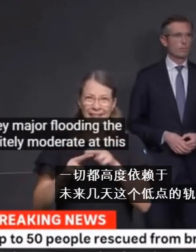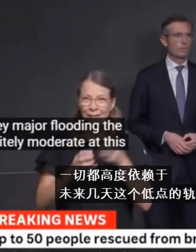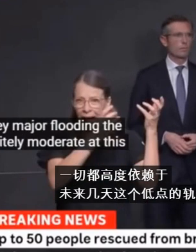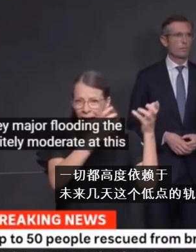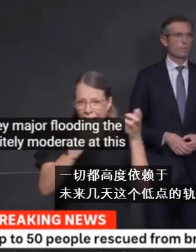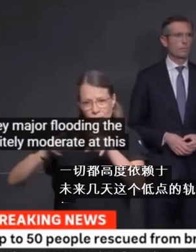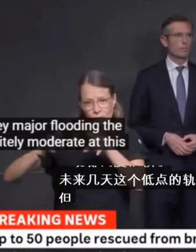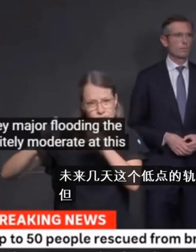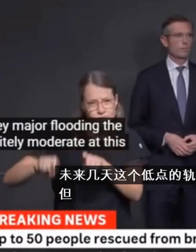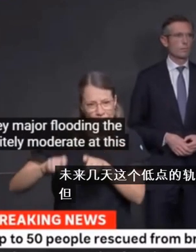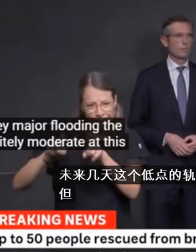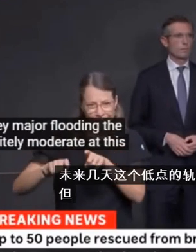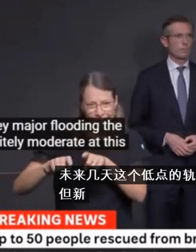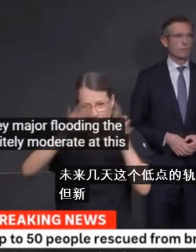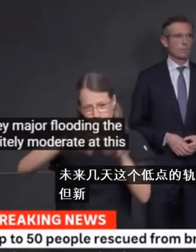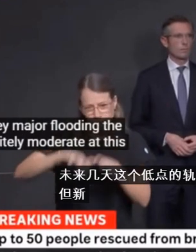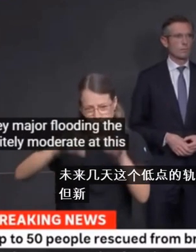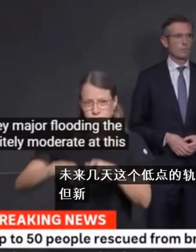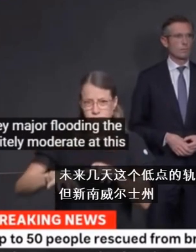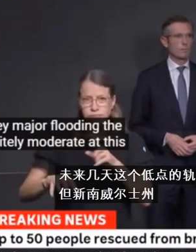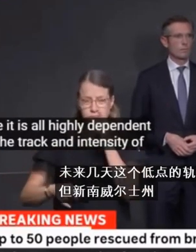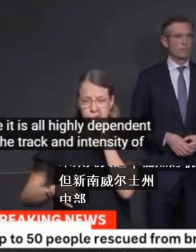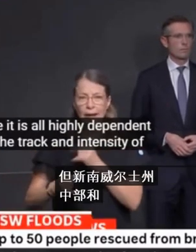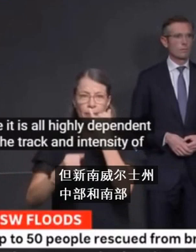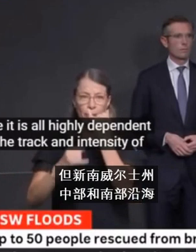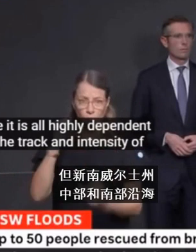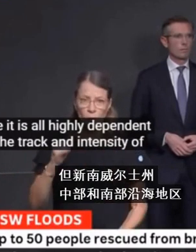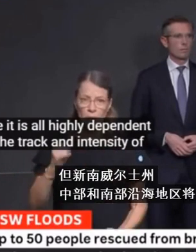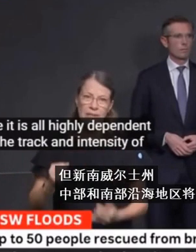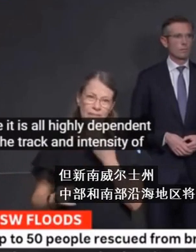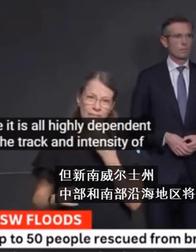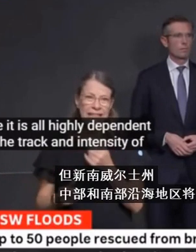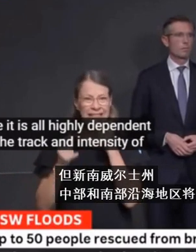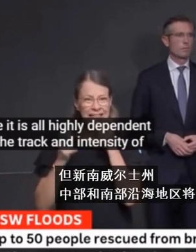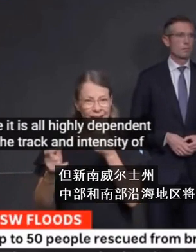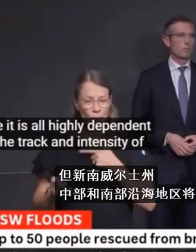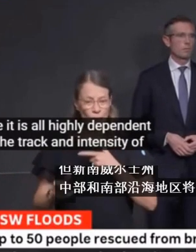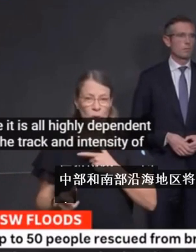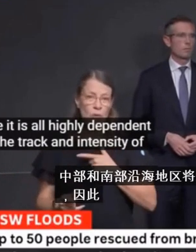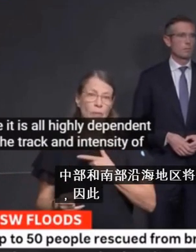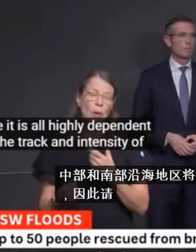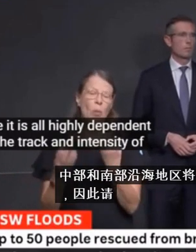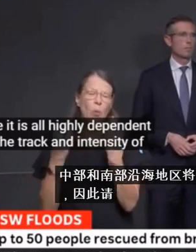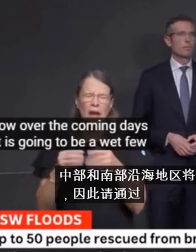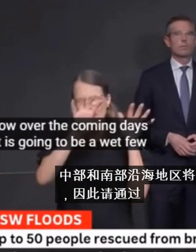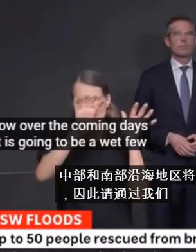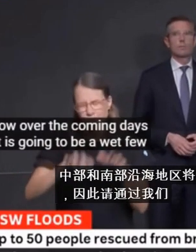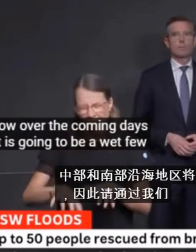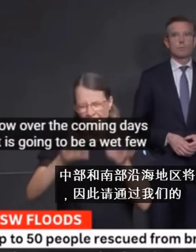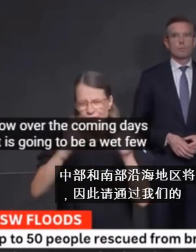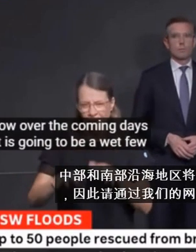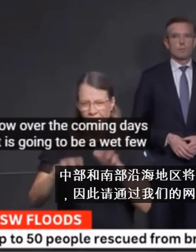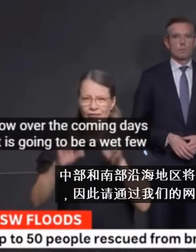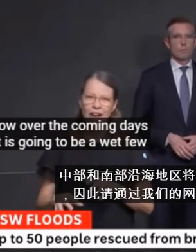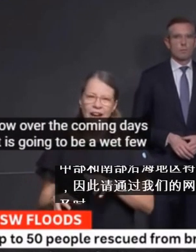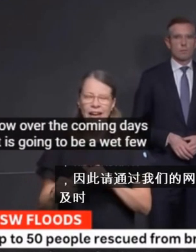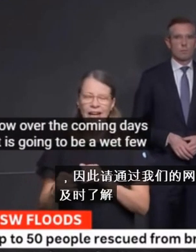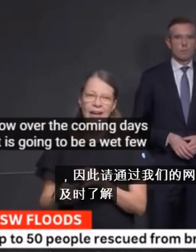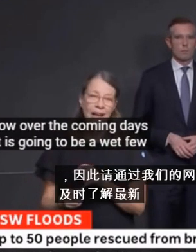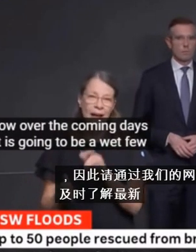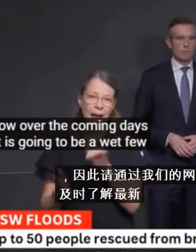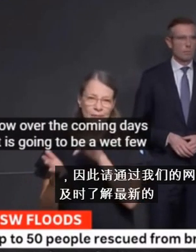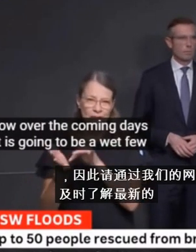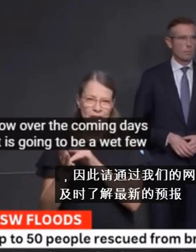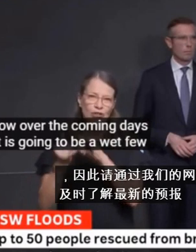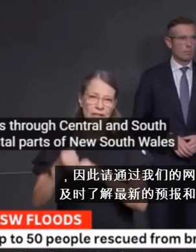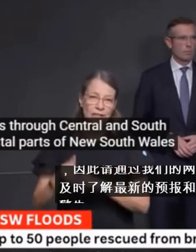low over the coming days, but it is going to be a wet few days through central and south coastal parts of New South Wales, so please stay up to